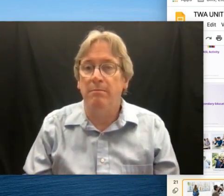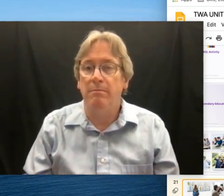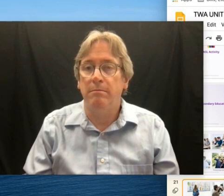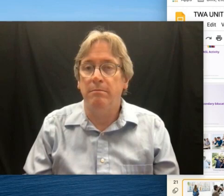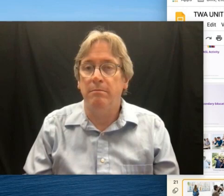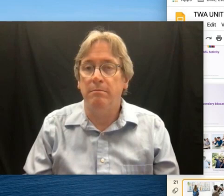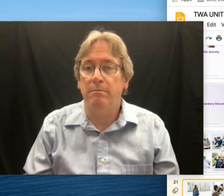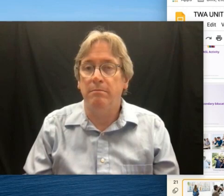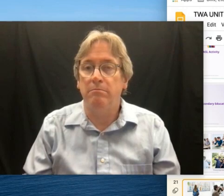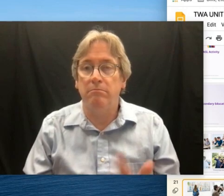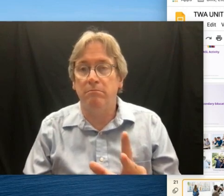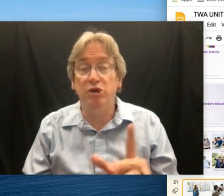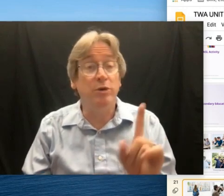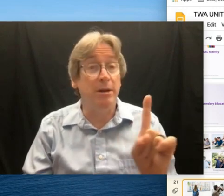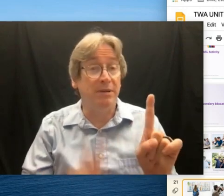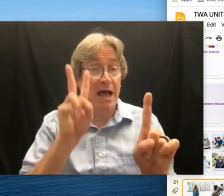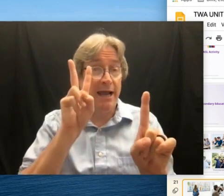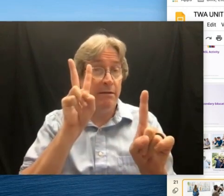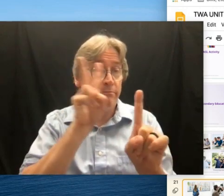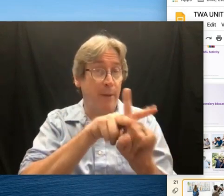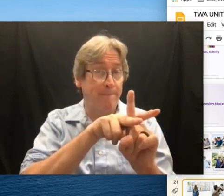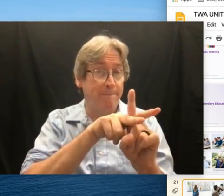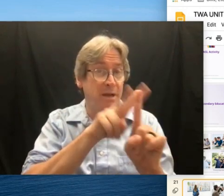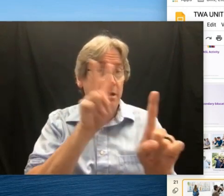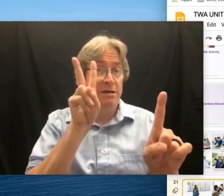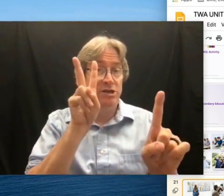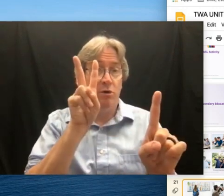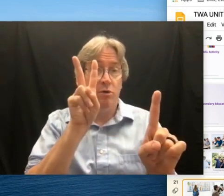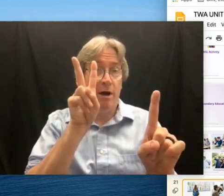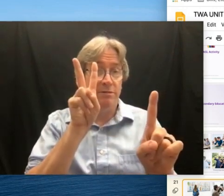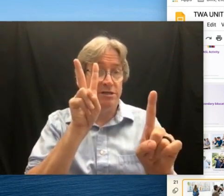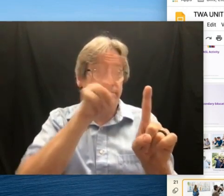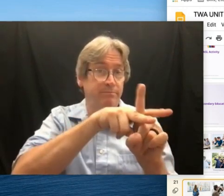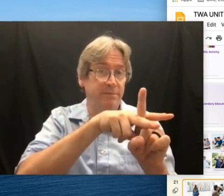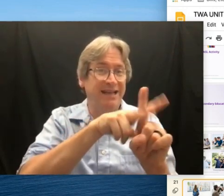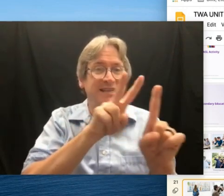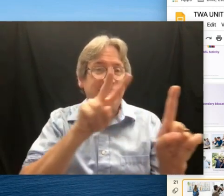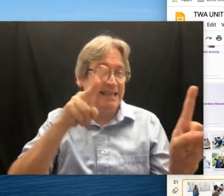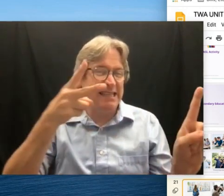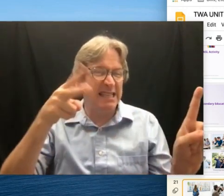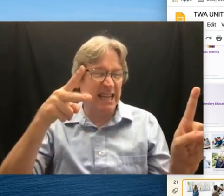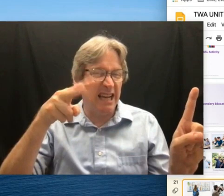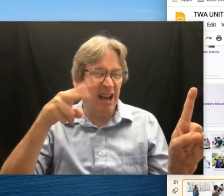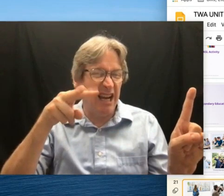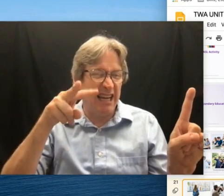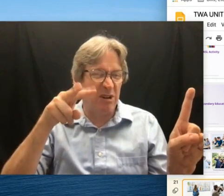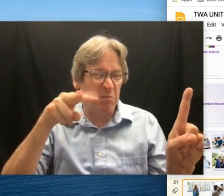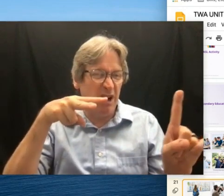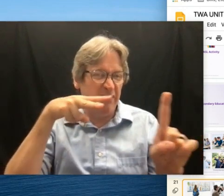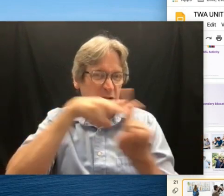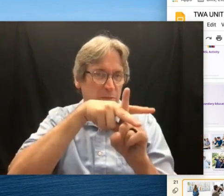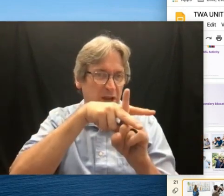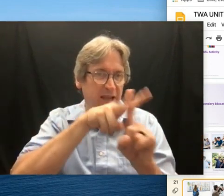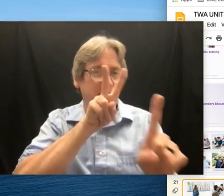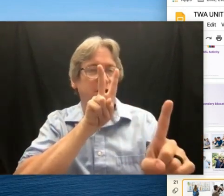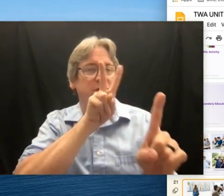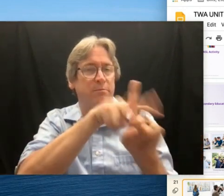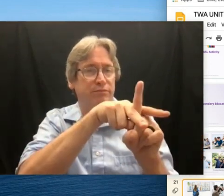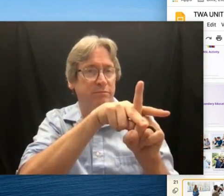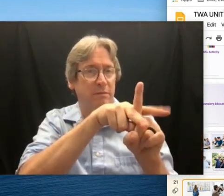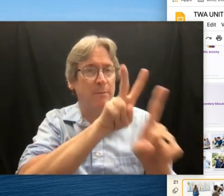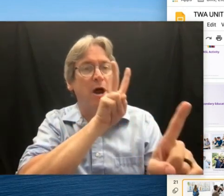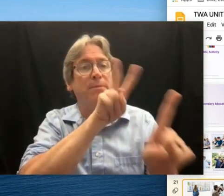You can apply. So I'm just this is like an electric plug that you're plugging